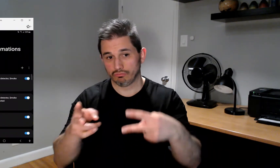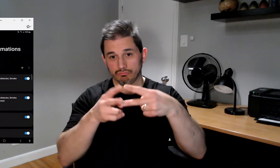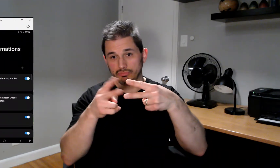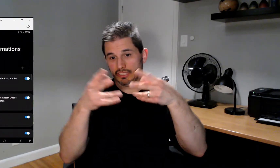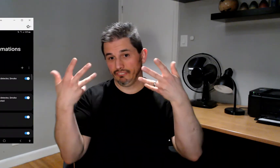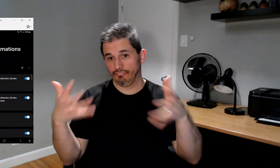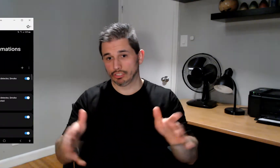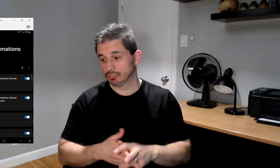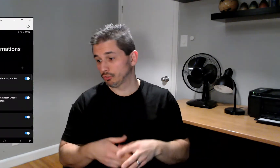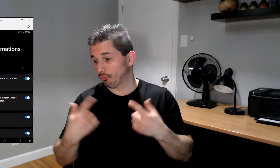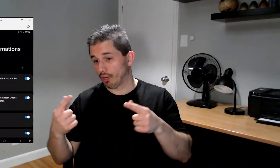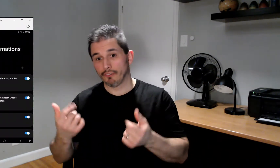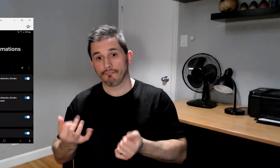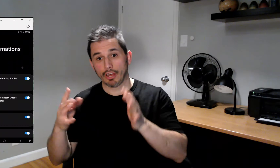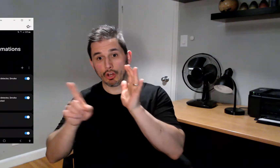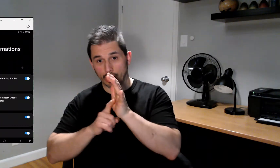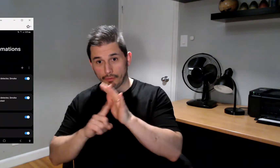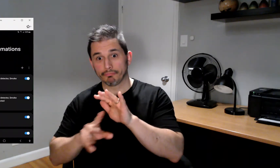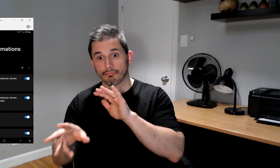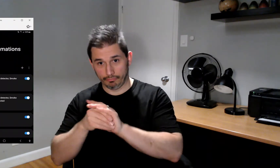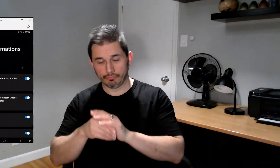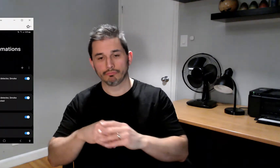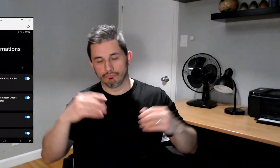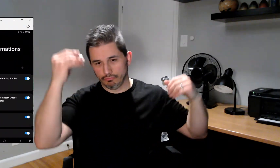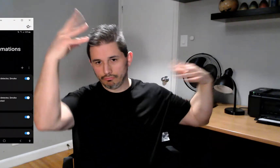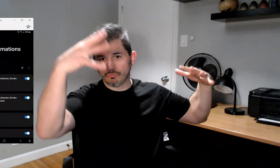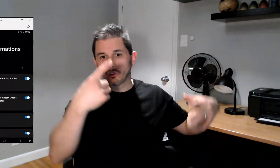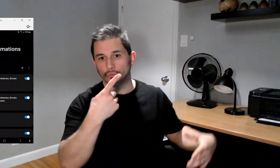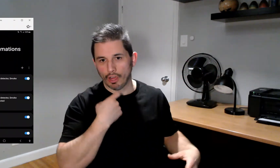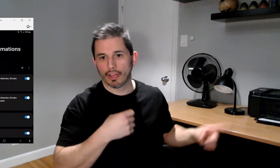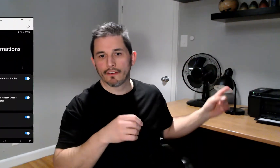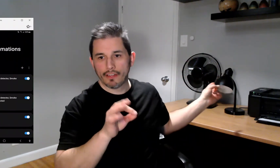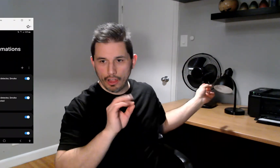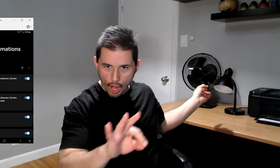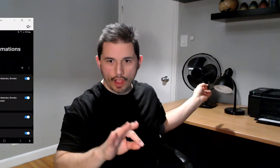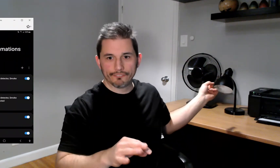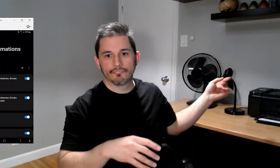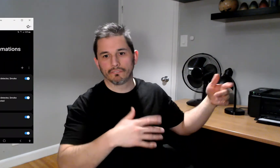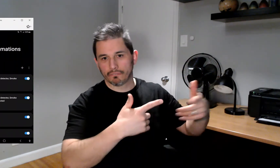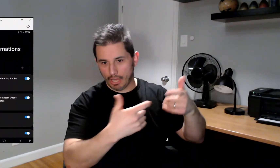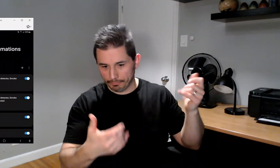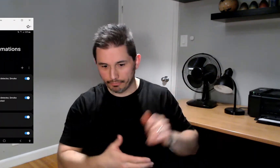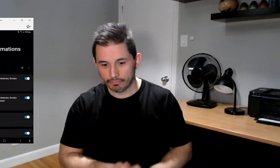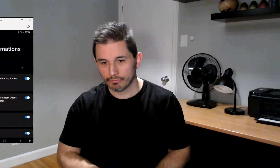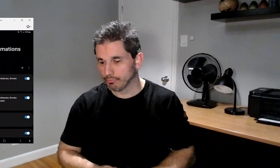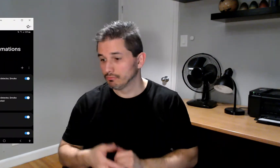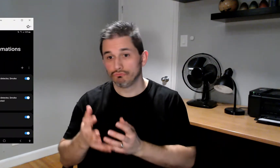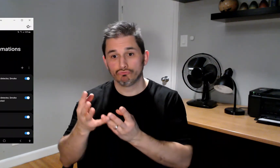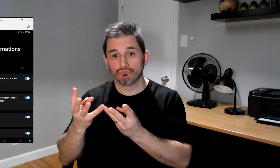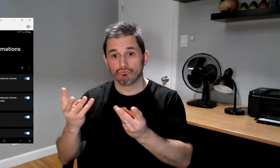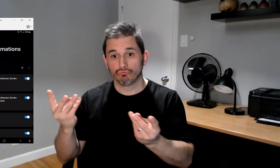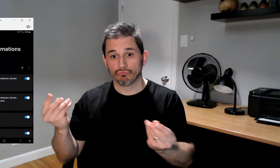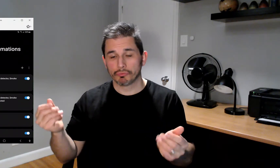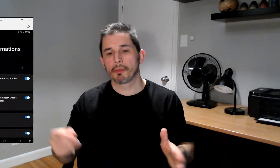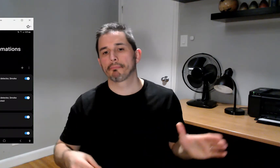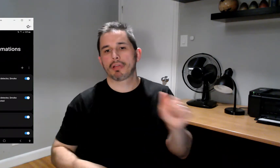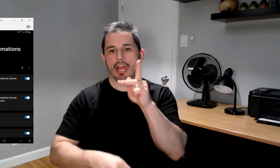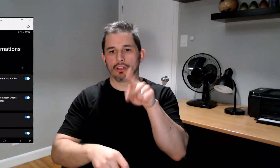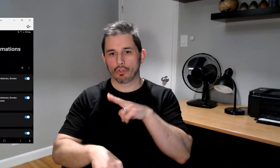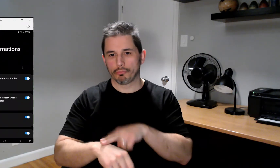so I've set up those 2 automations, what to do when the fire alarm is going off, and that'll turn the lights red and the fan off, etc., and